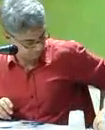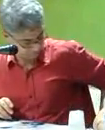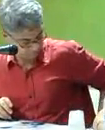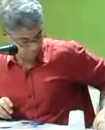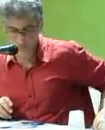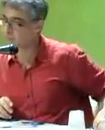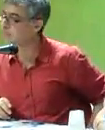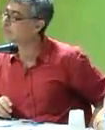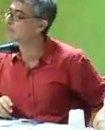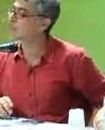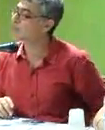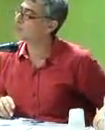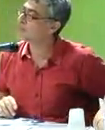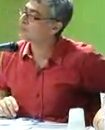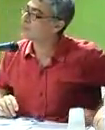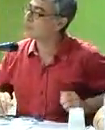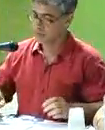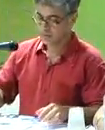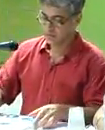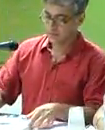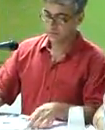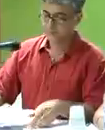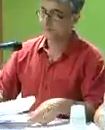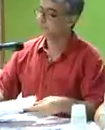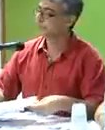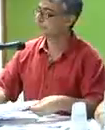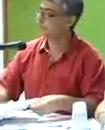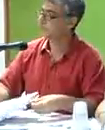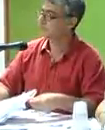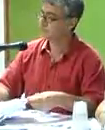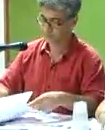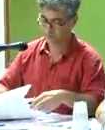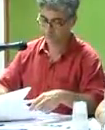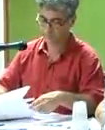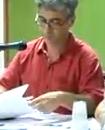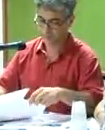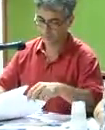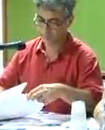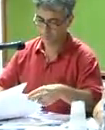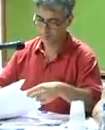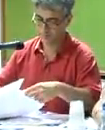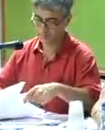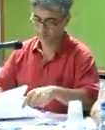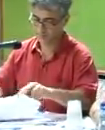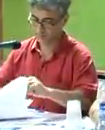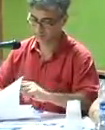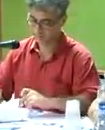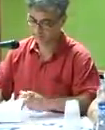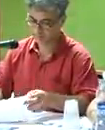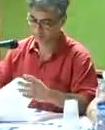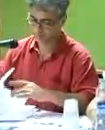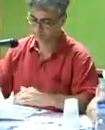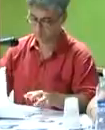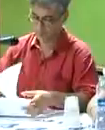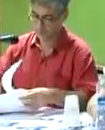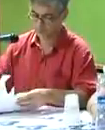presentations. Employment ke cases mein, job ke cases mein, teen main case hue hain. Ek important cheez